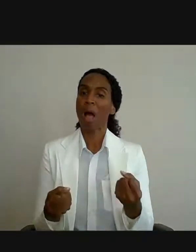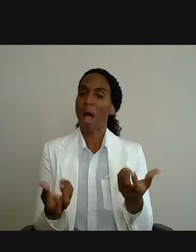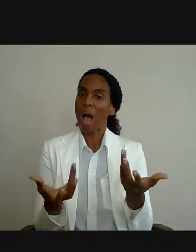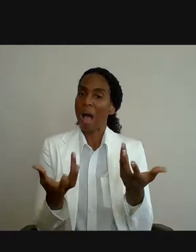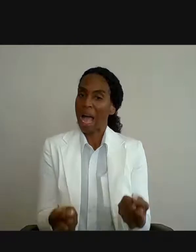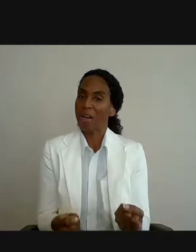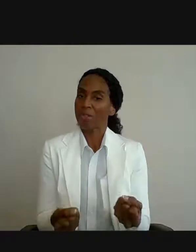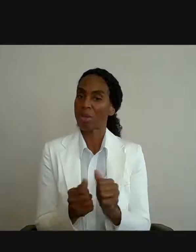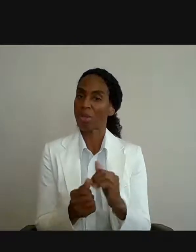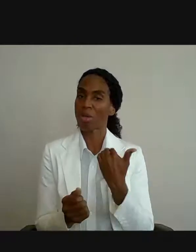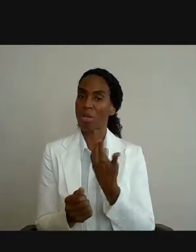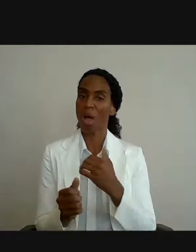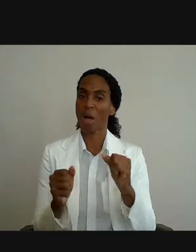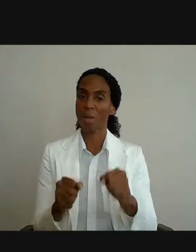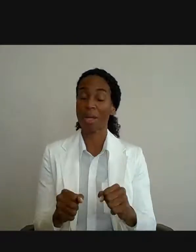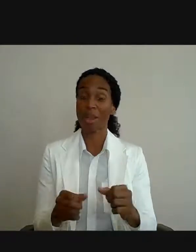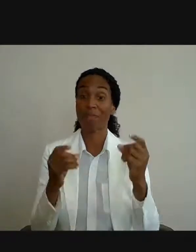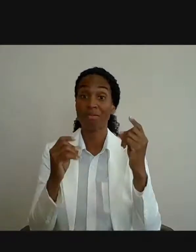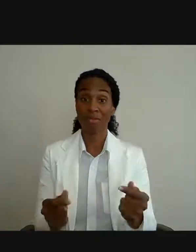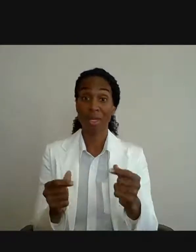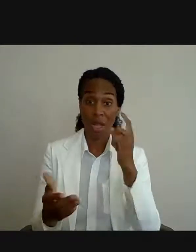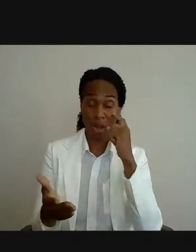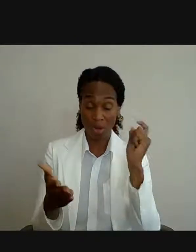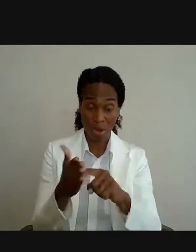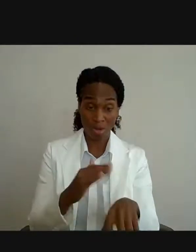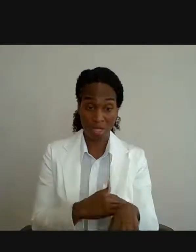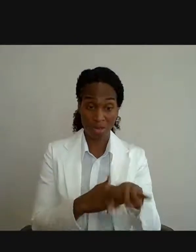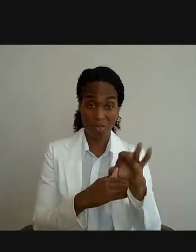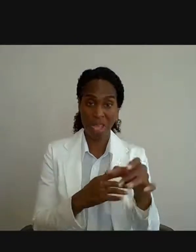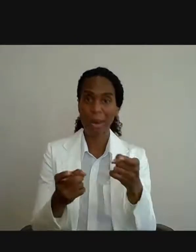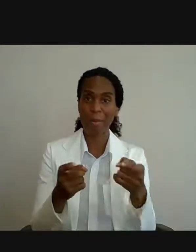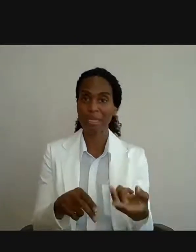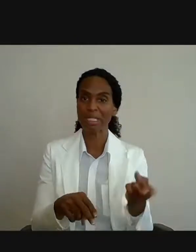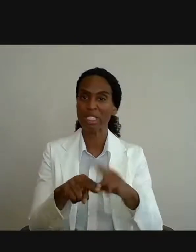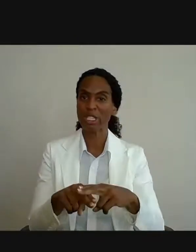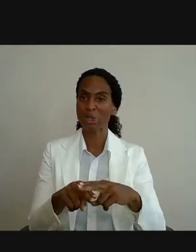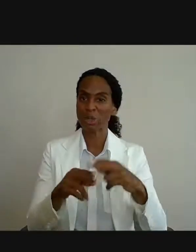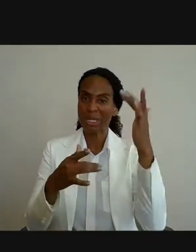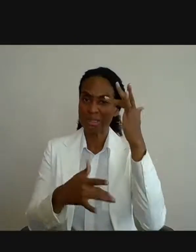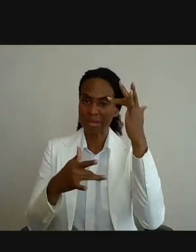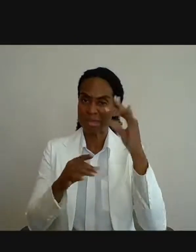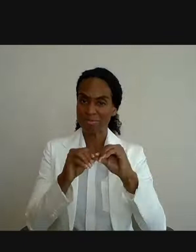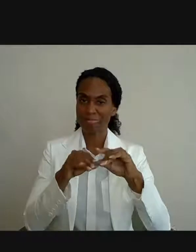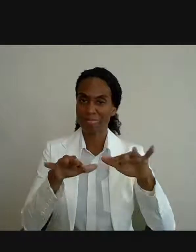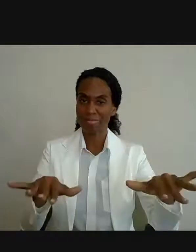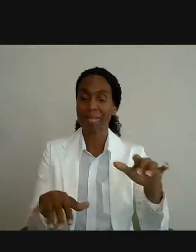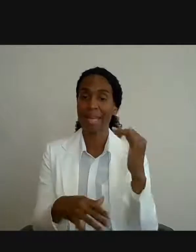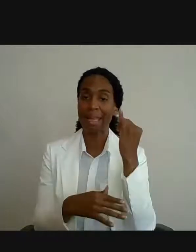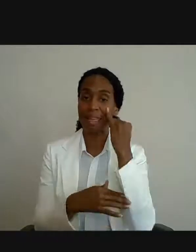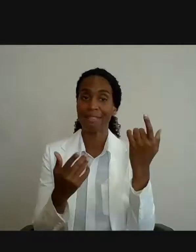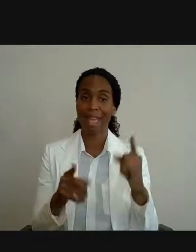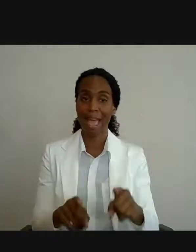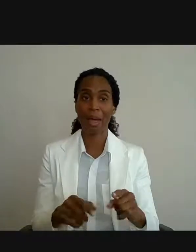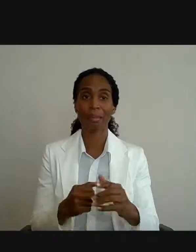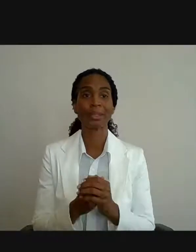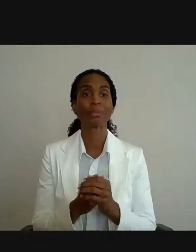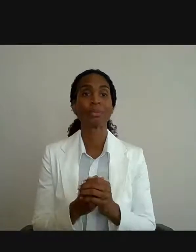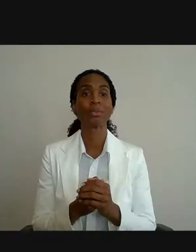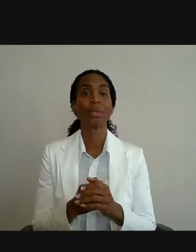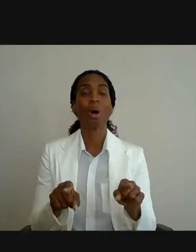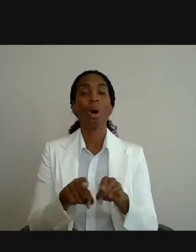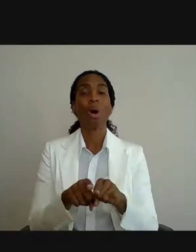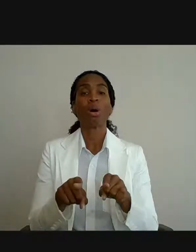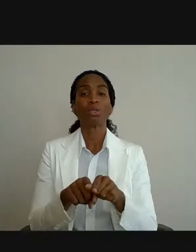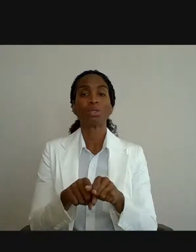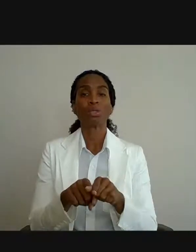to rapidly detect and to manage increases in disease spread should they occur. But I also want to